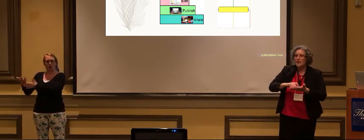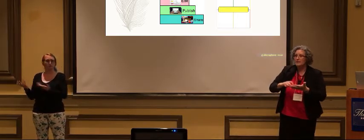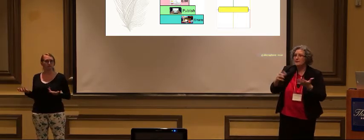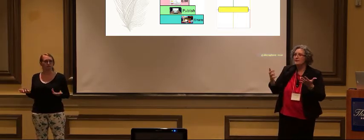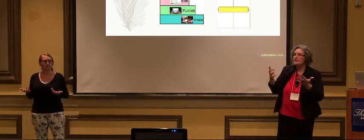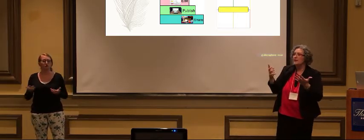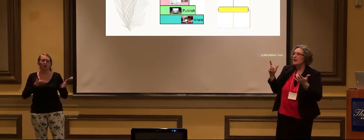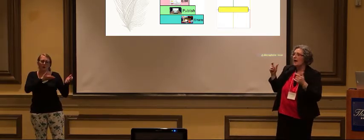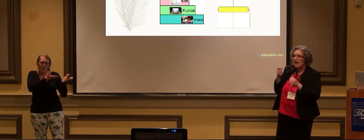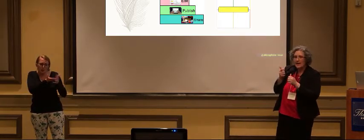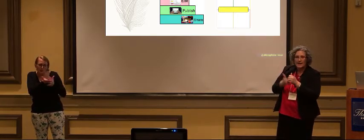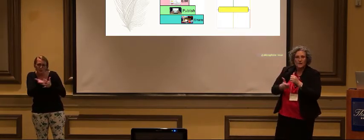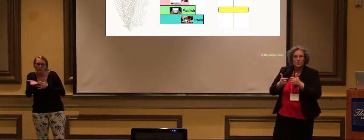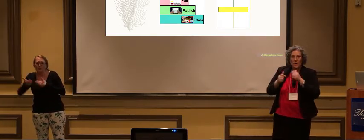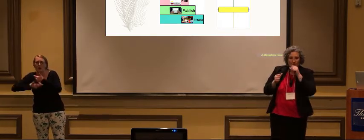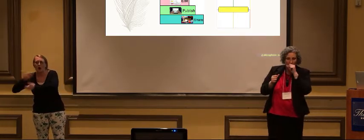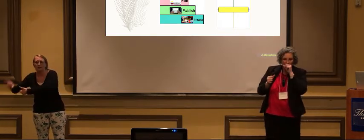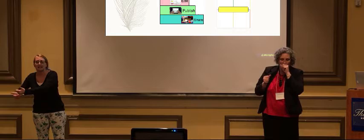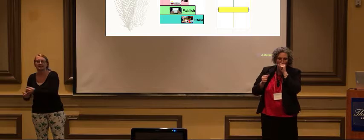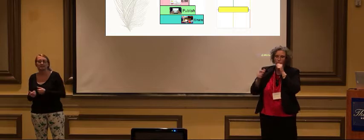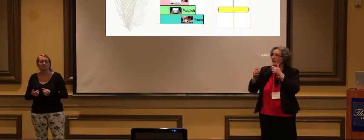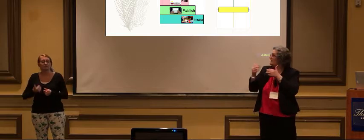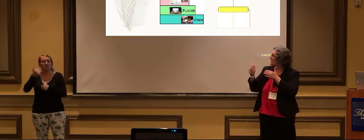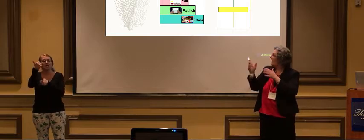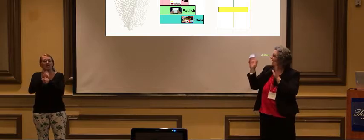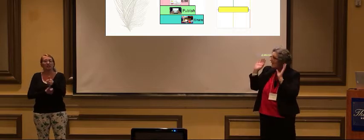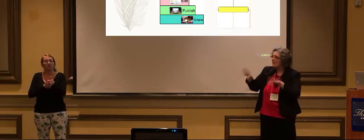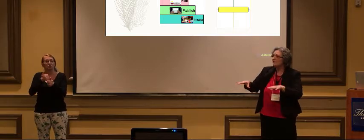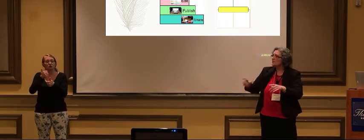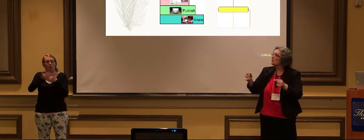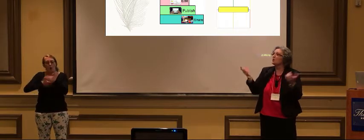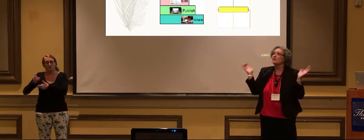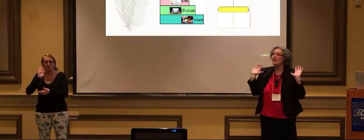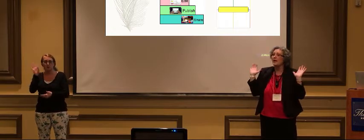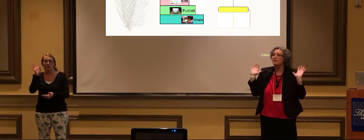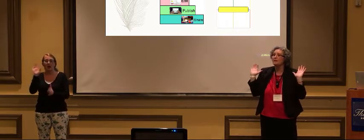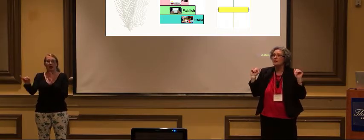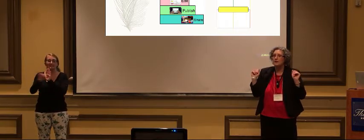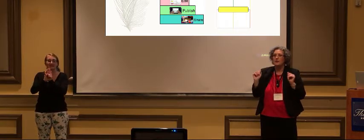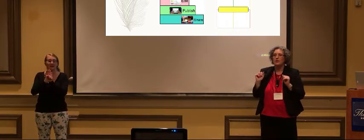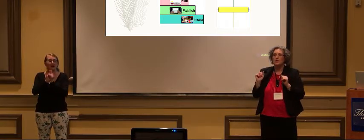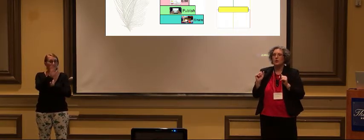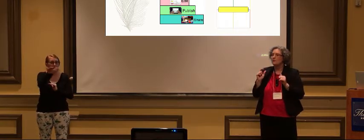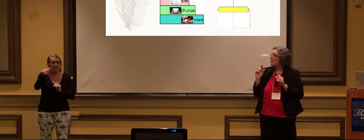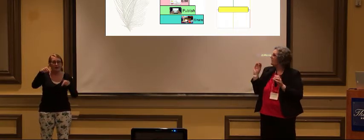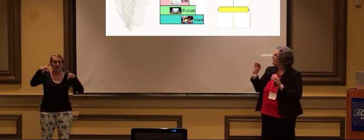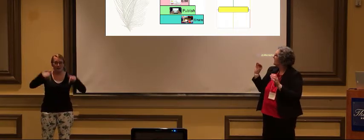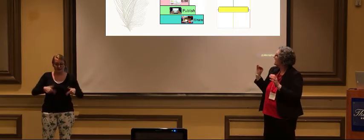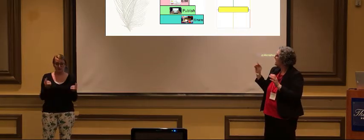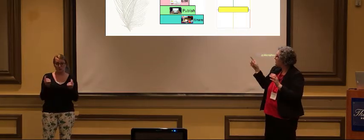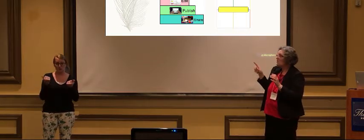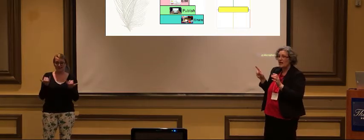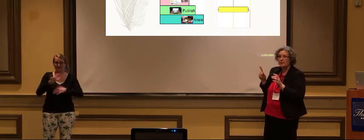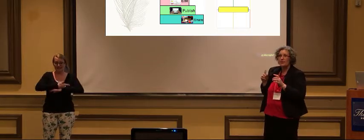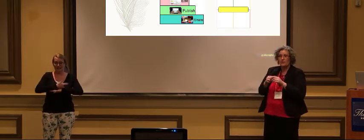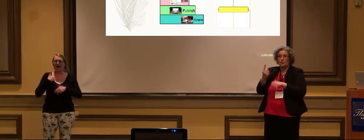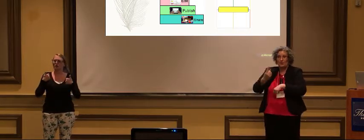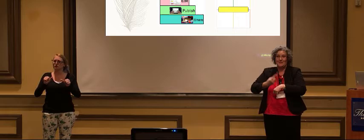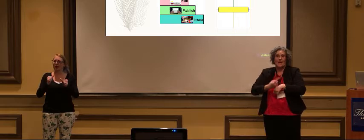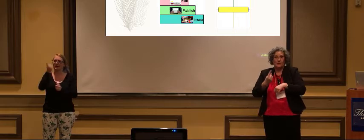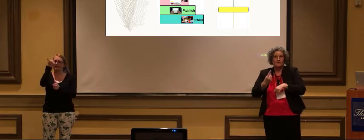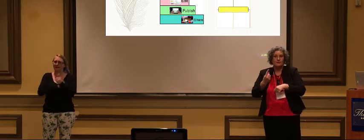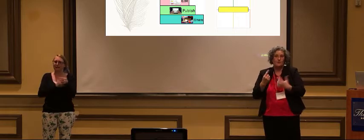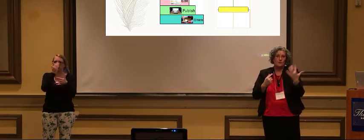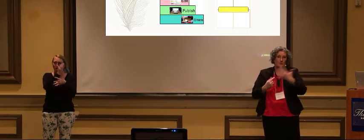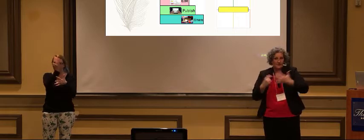the process, and at each process, we'll identify, hey, this is what we're doing today. You know, I try and fit each step into